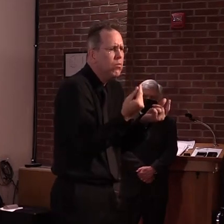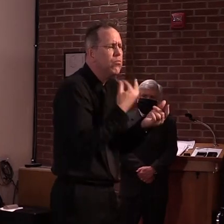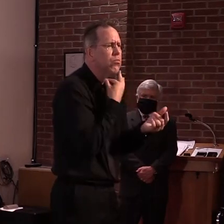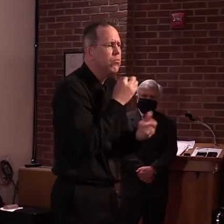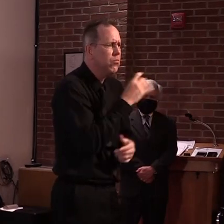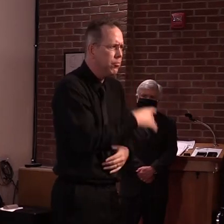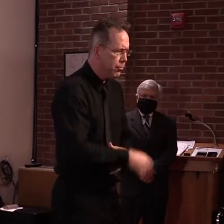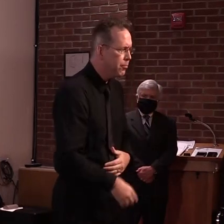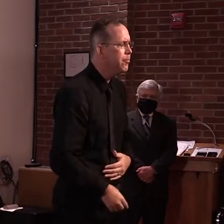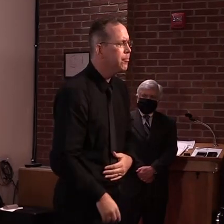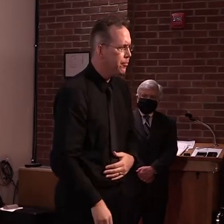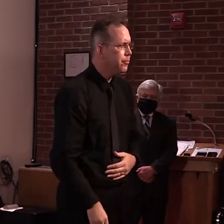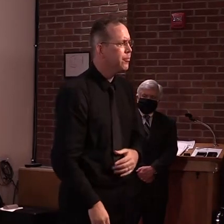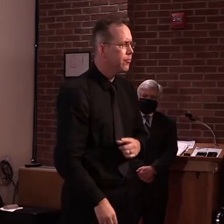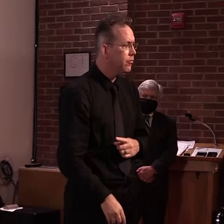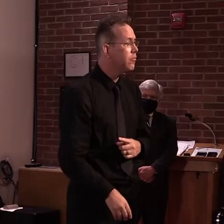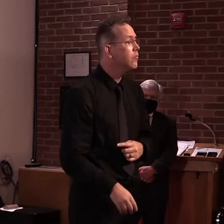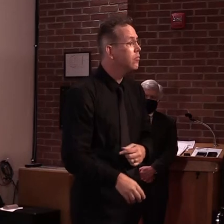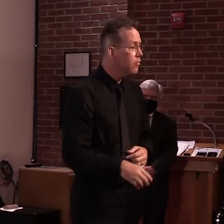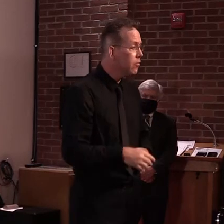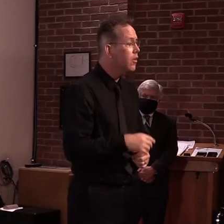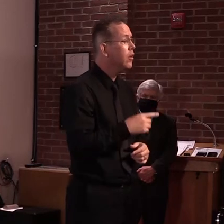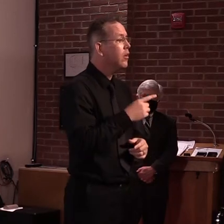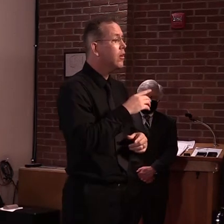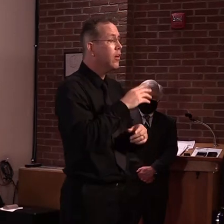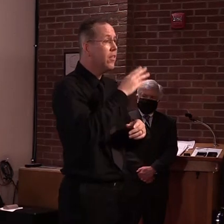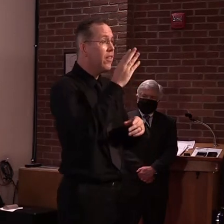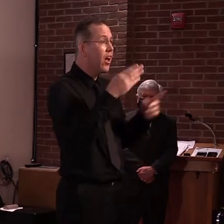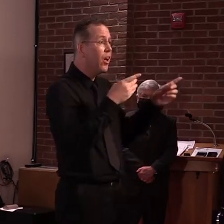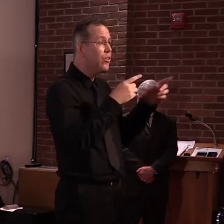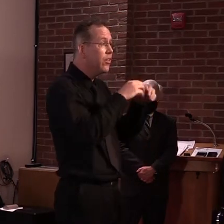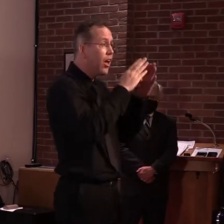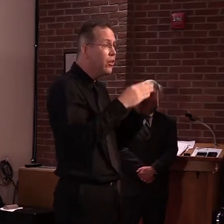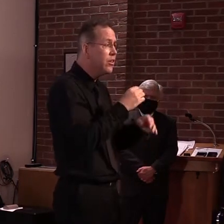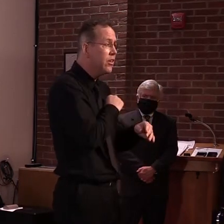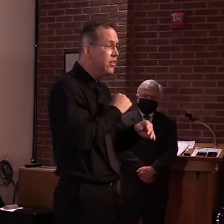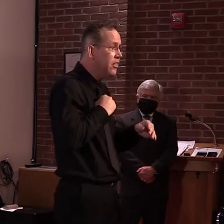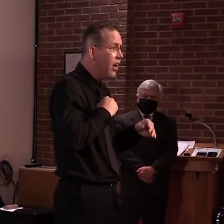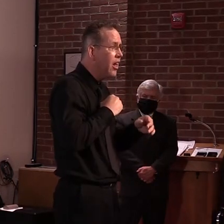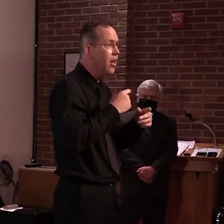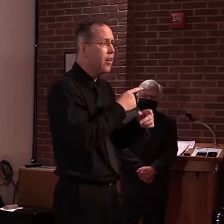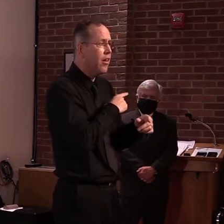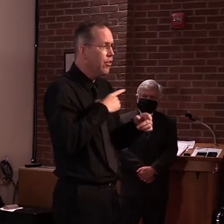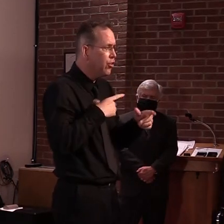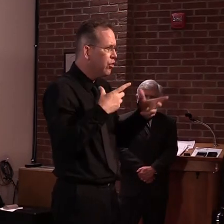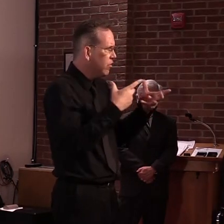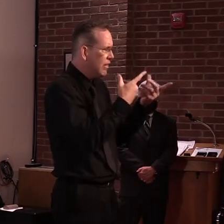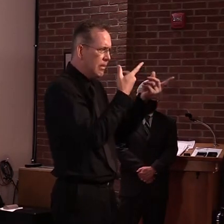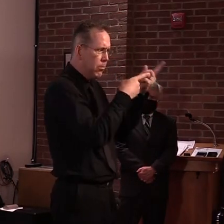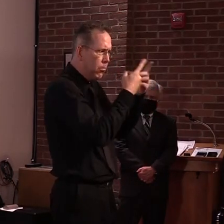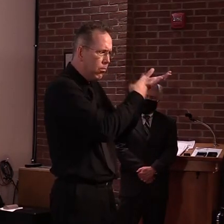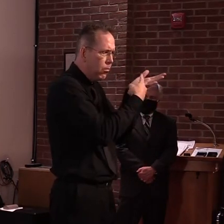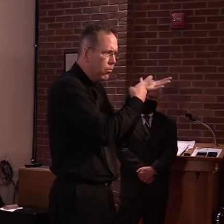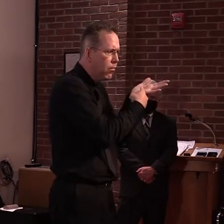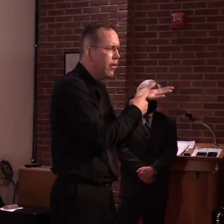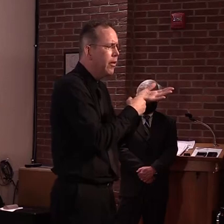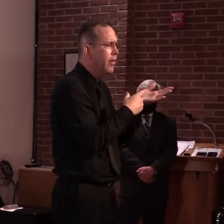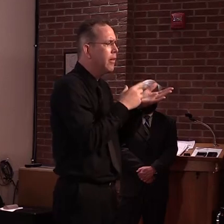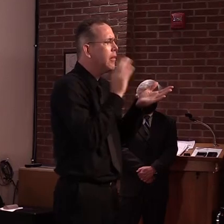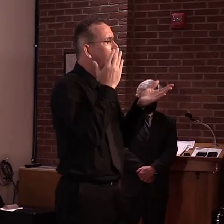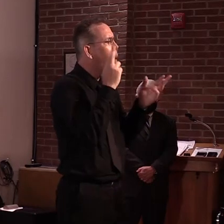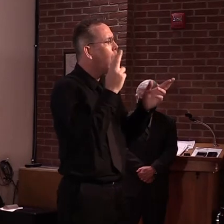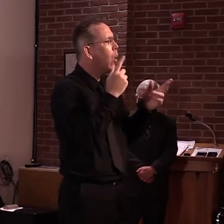know that they have an interest in trying to preserve some money in hopes that there'll be some flexibility from the federal